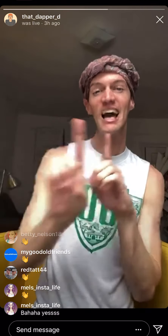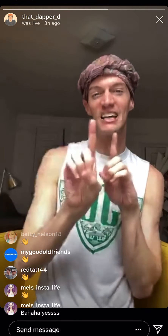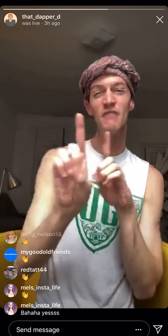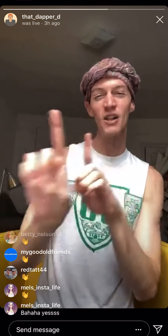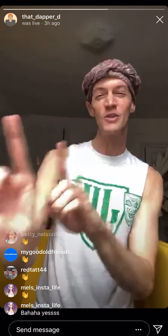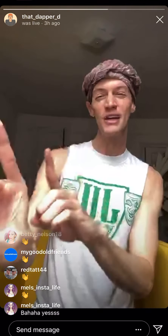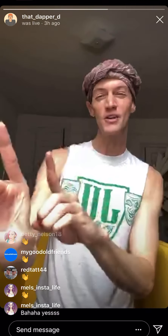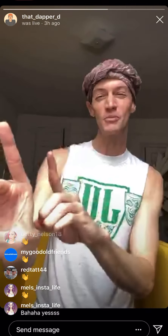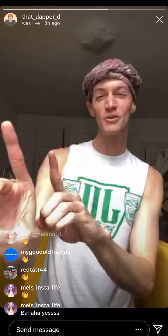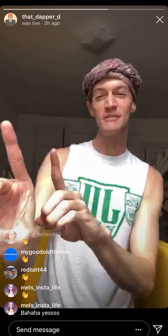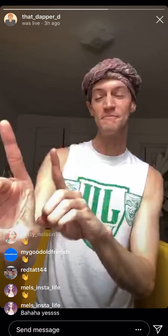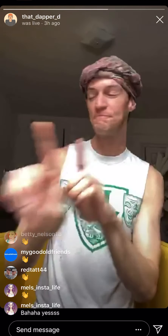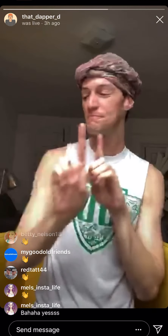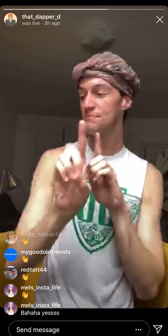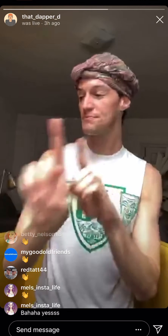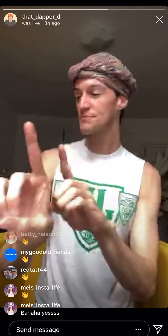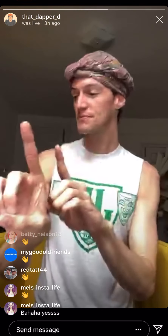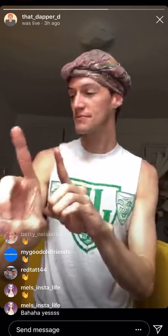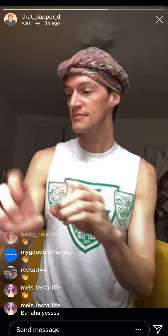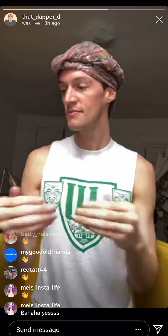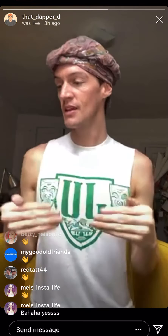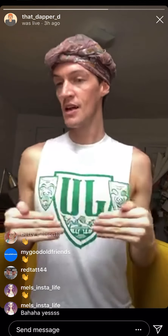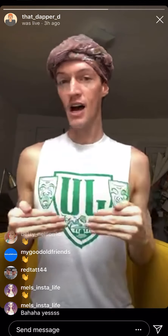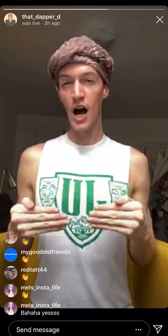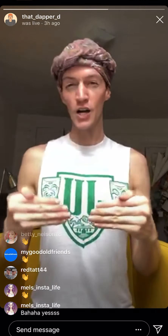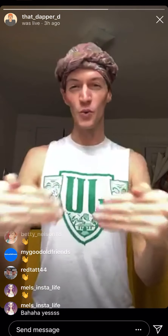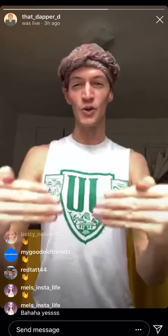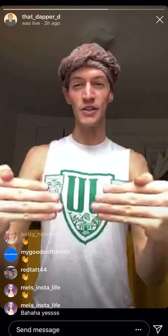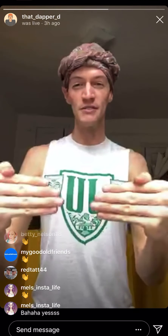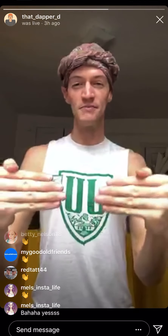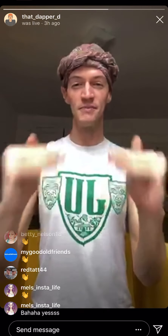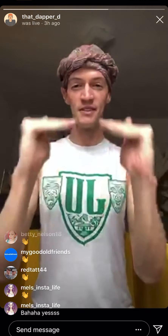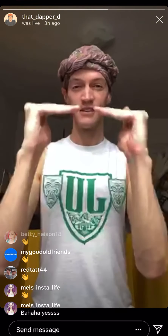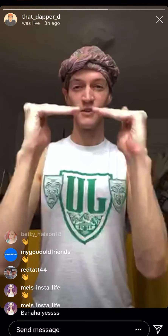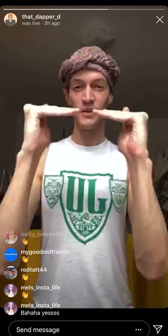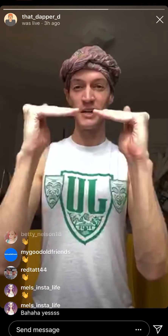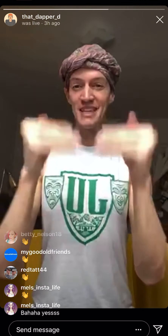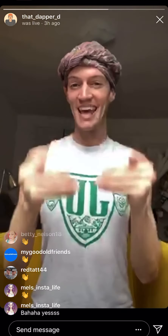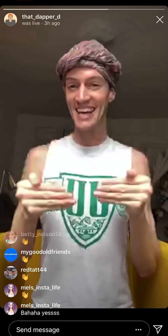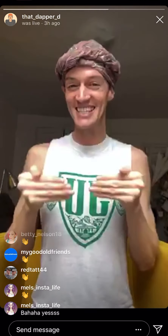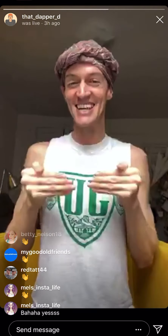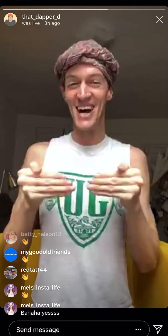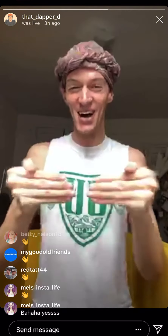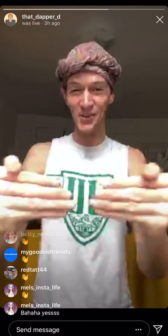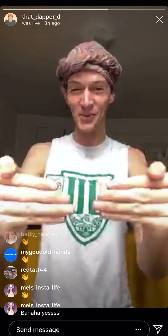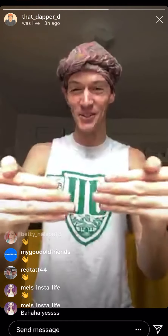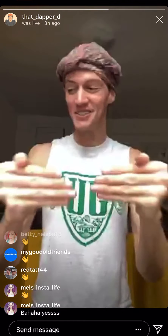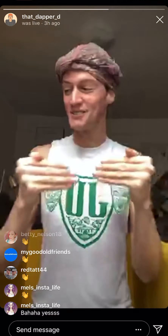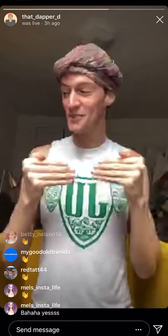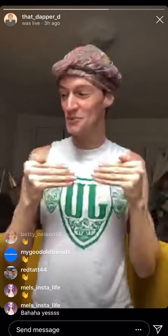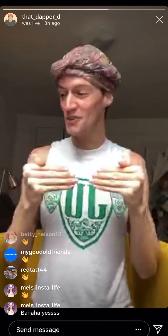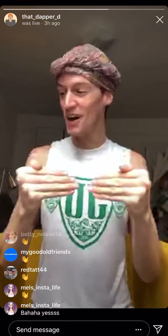followed that other person onward we cup the hands onward we move onward